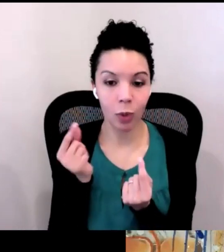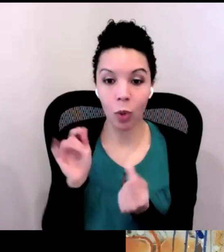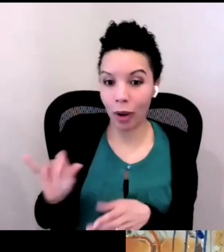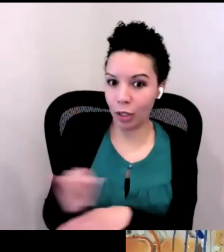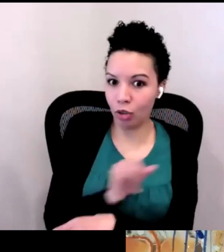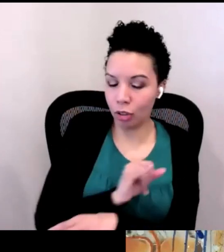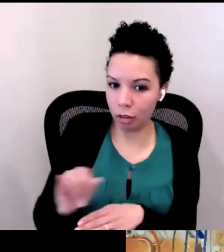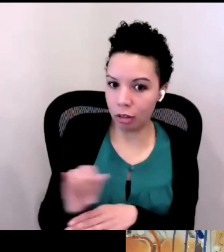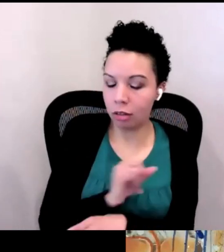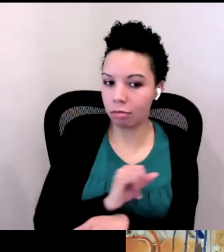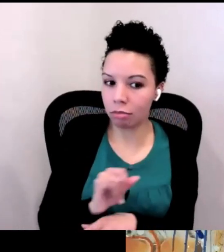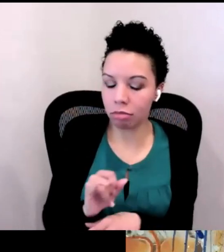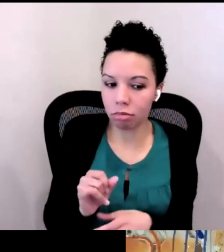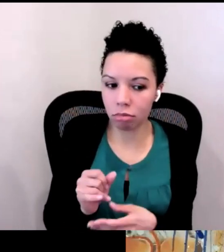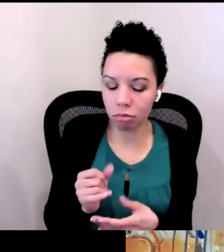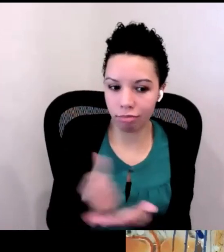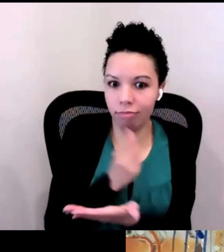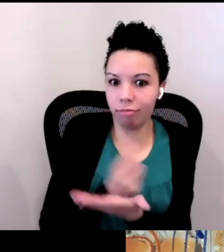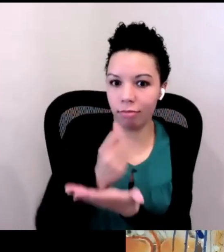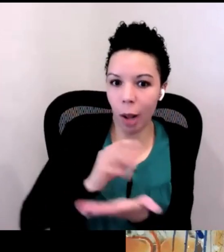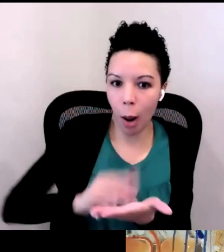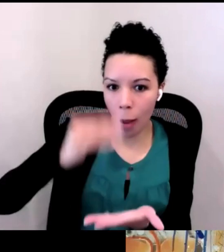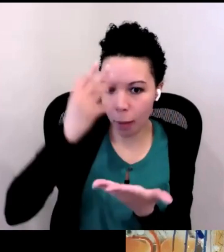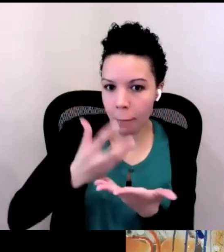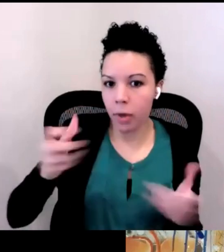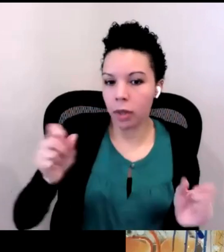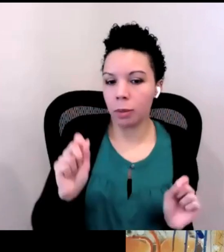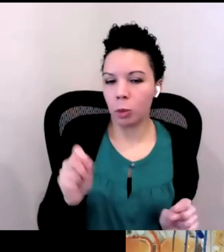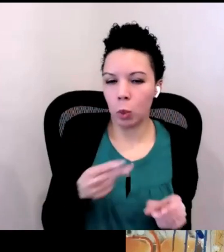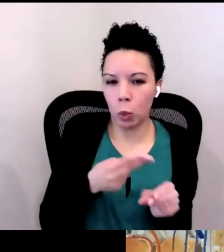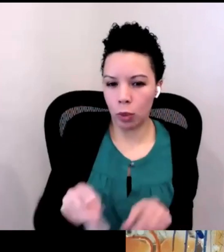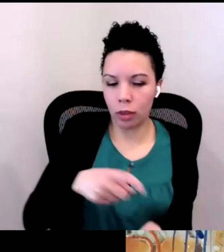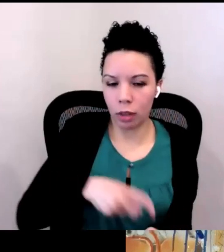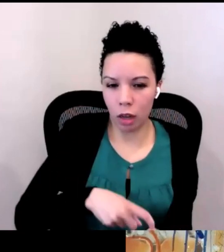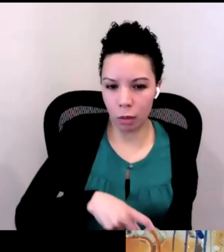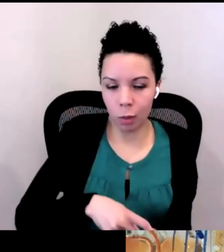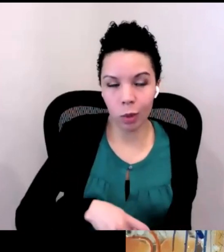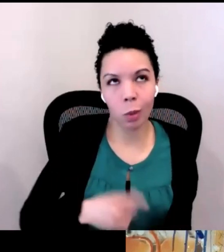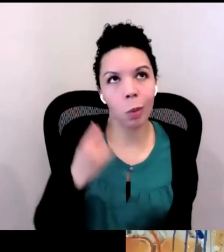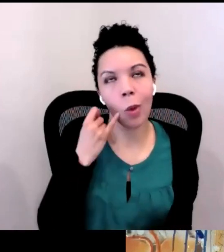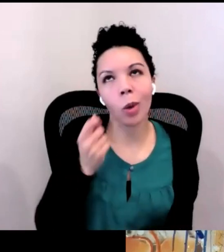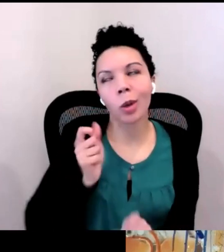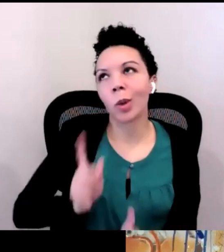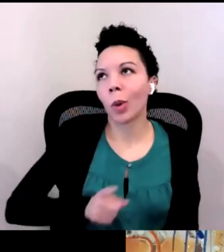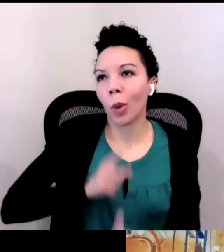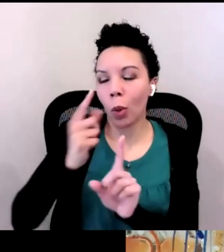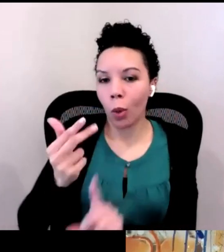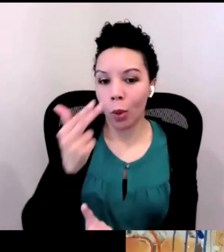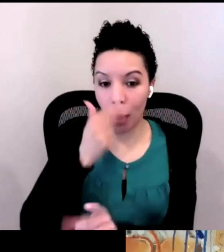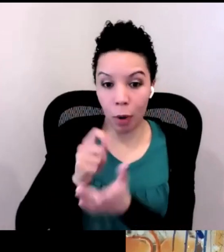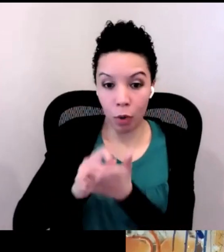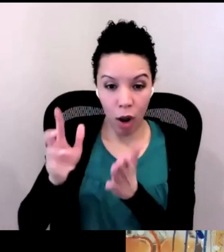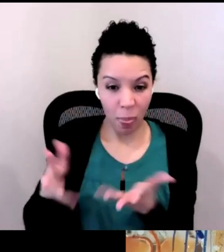possible in a short amount of time. So if you're dead set on, I only want to be a comedy writer, nothing else, don't